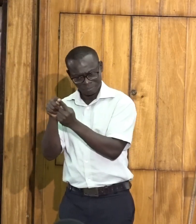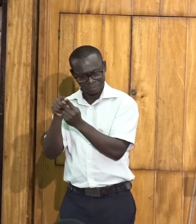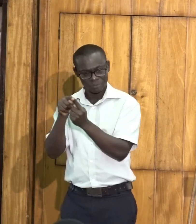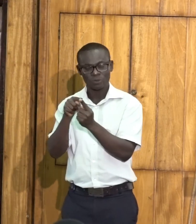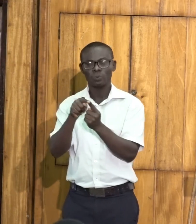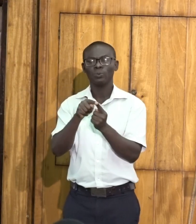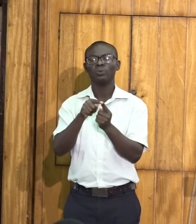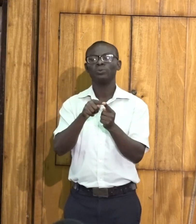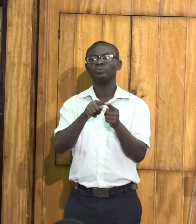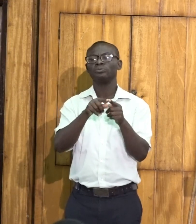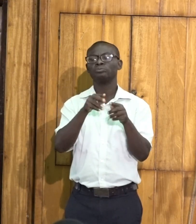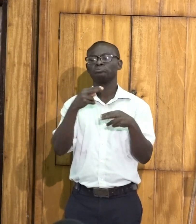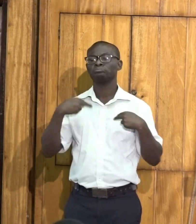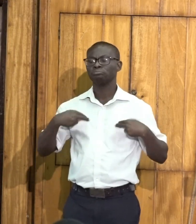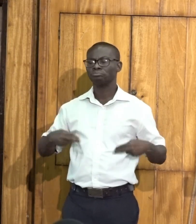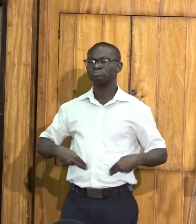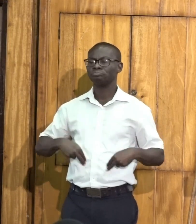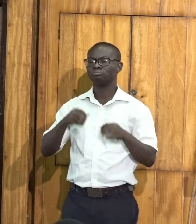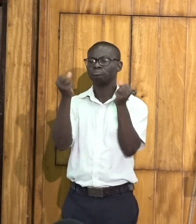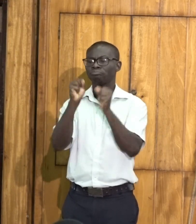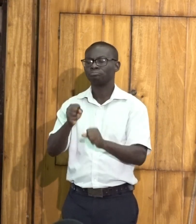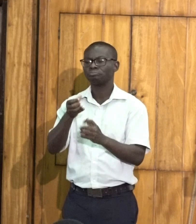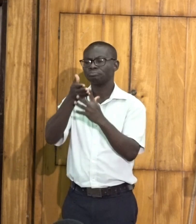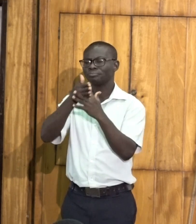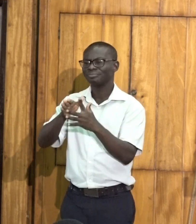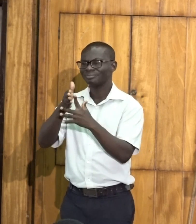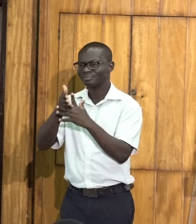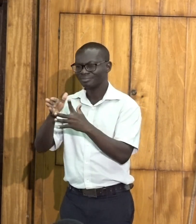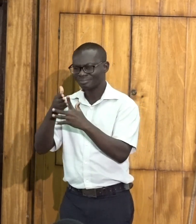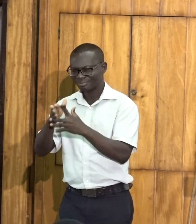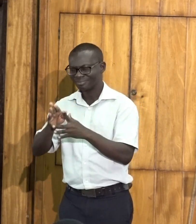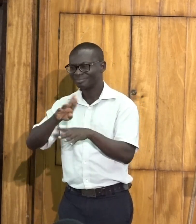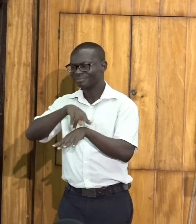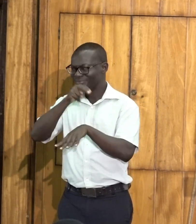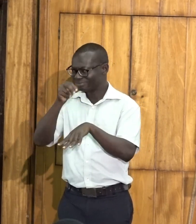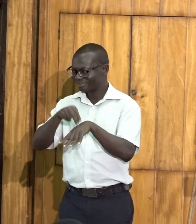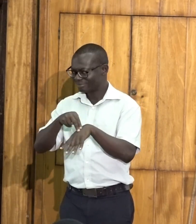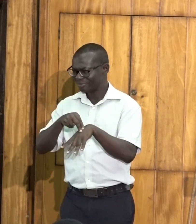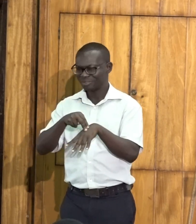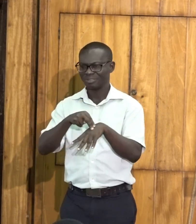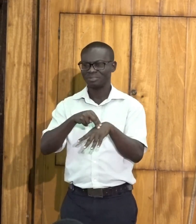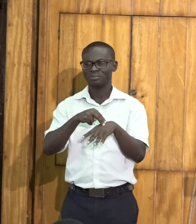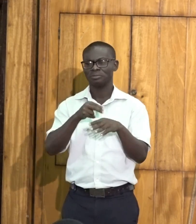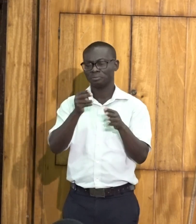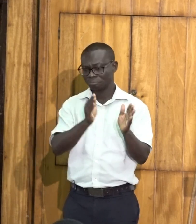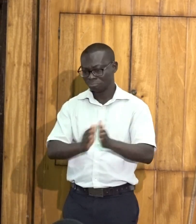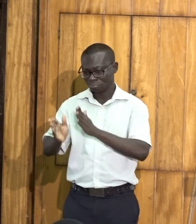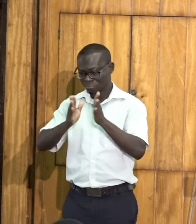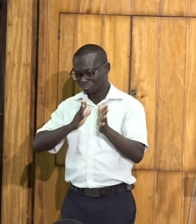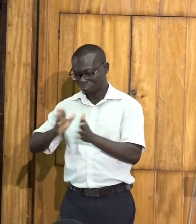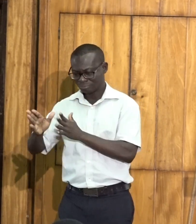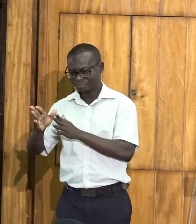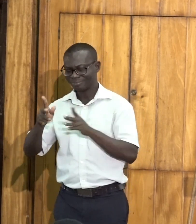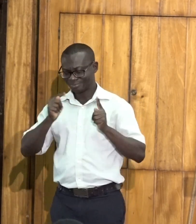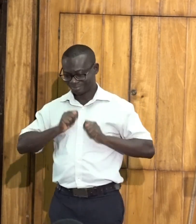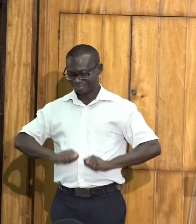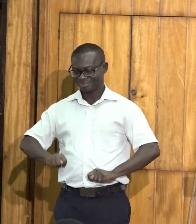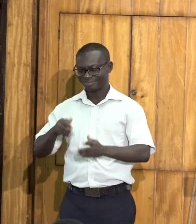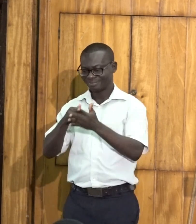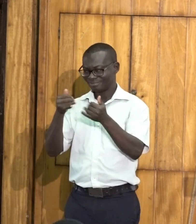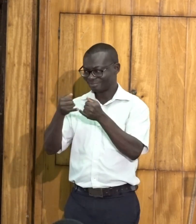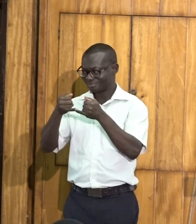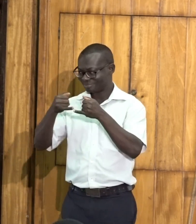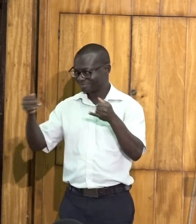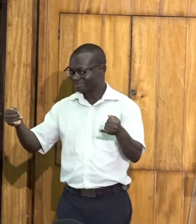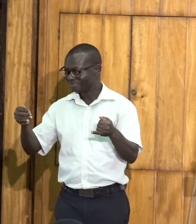wasn't enough focus on AHD in national strategic plans, and the technical guidelines were not